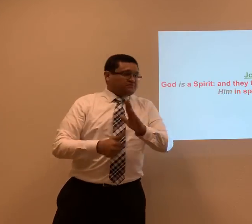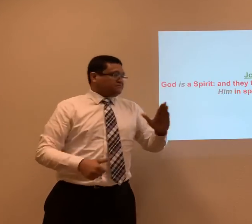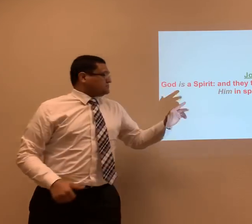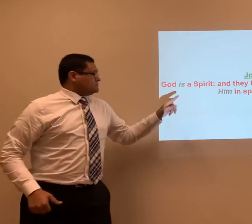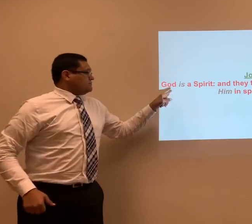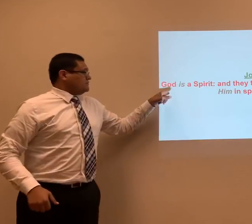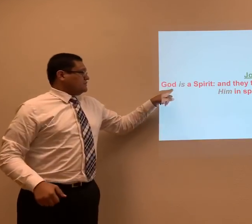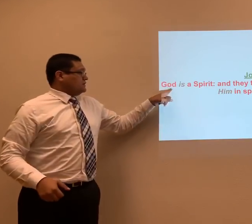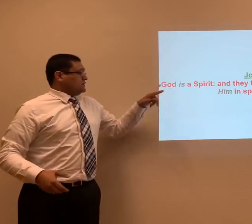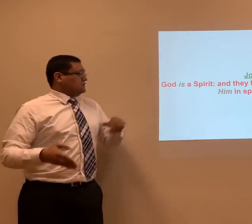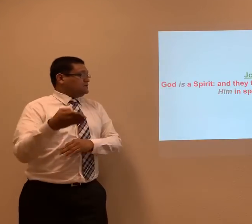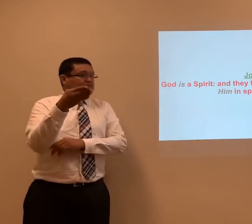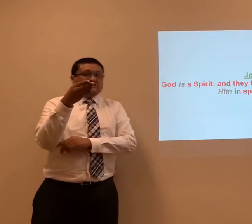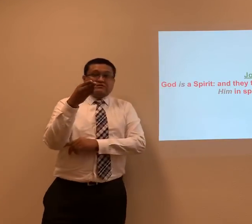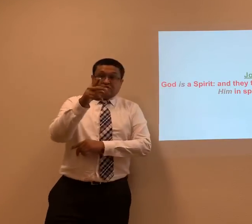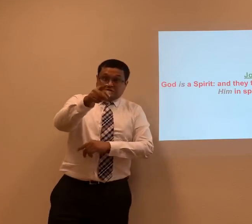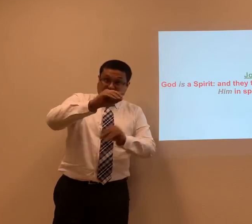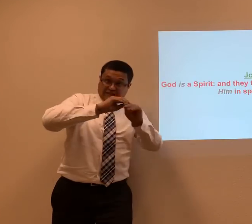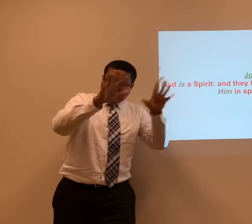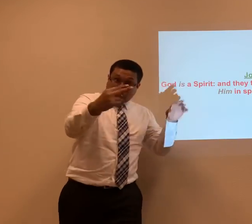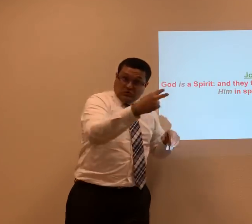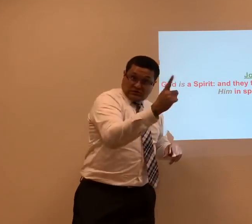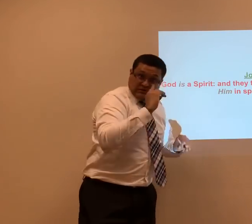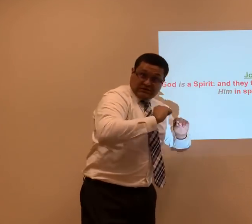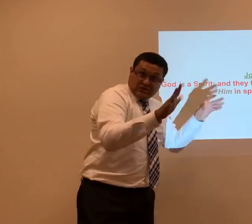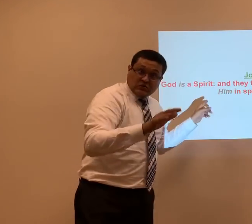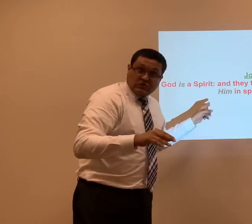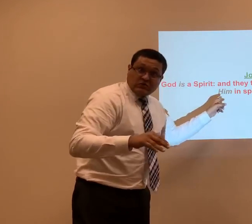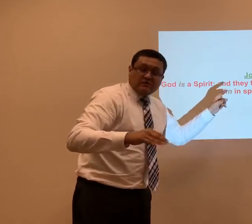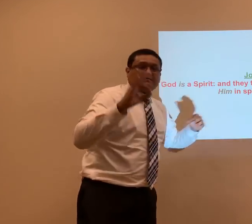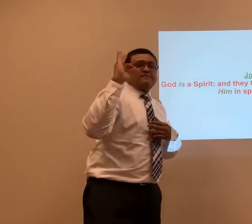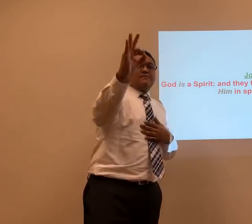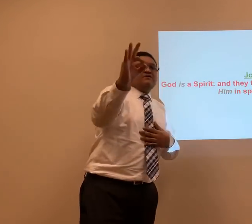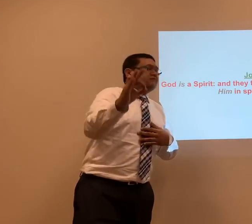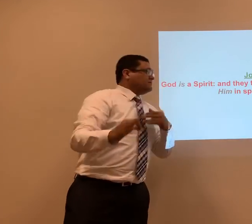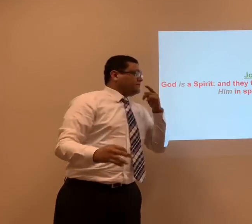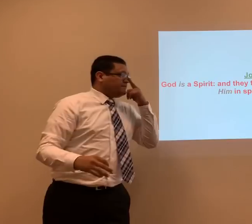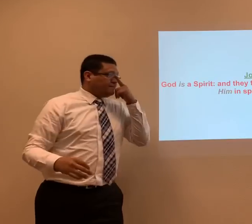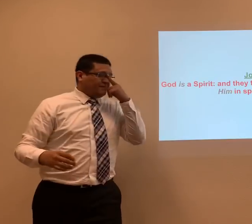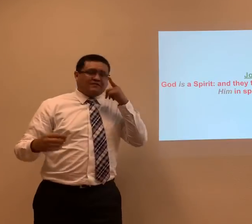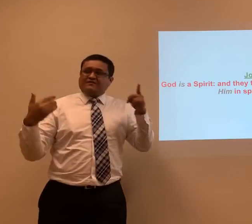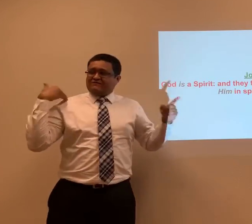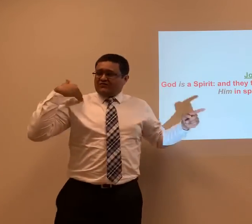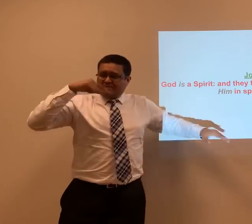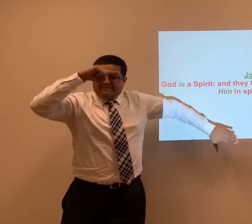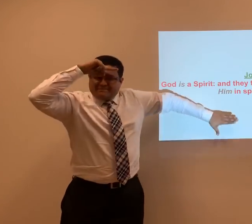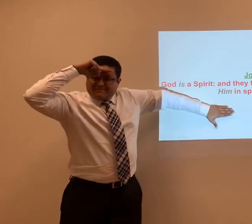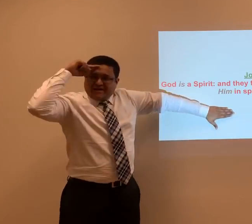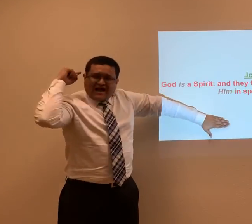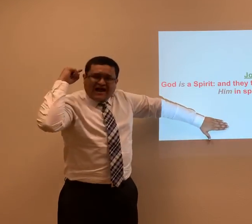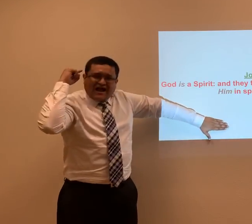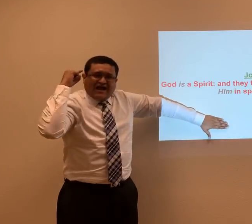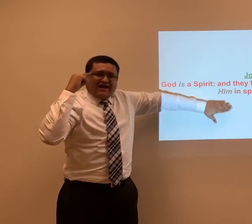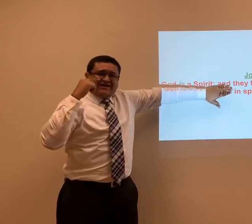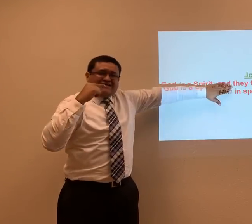And I want to emphasize this part right here, God. Can you see this clearly? Great, okay. So I know,